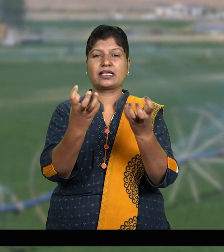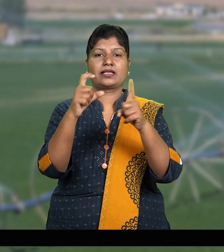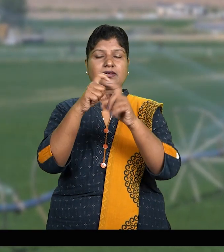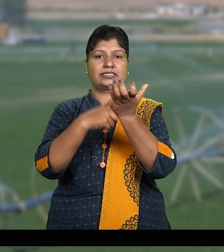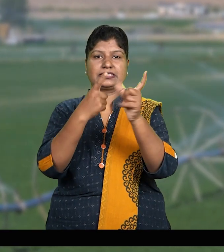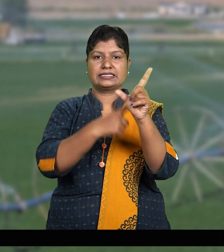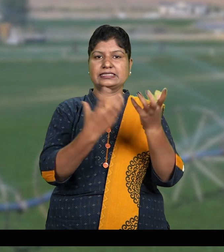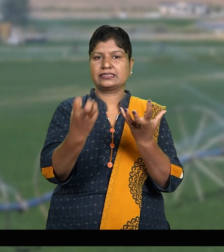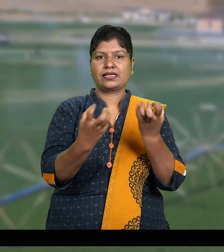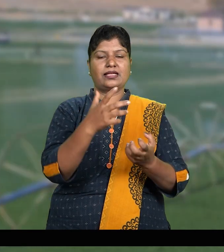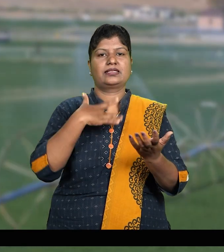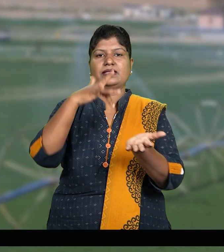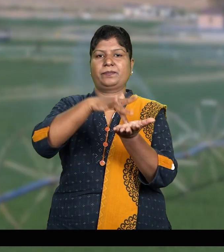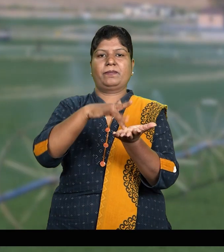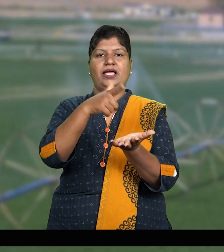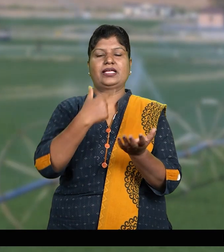conditions.